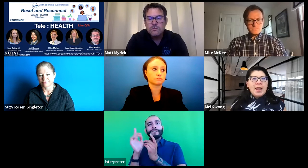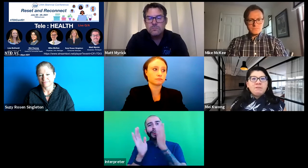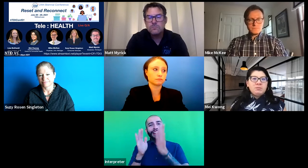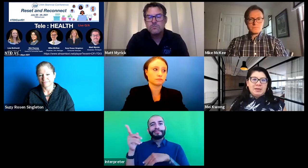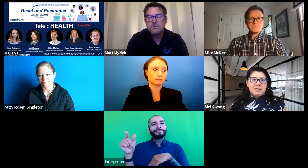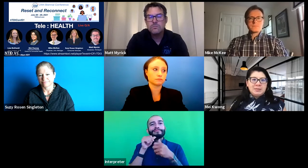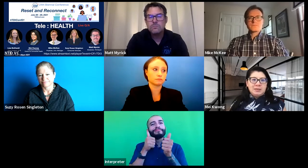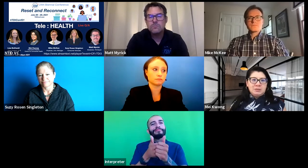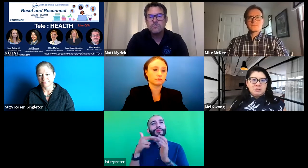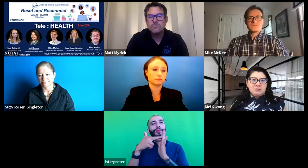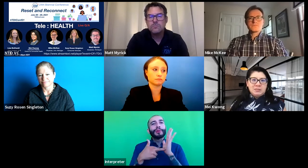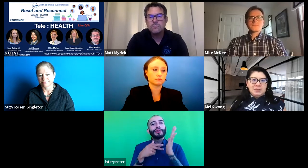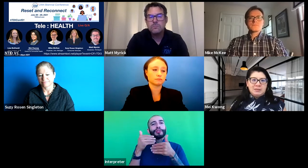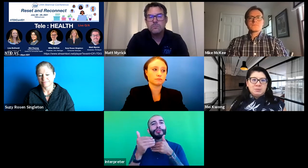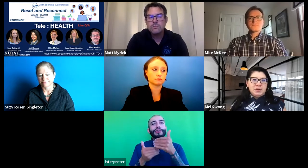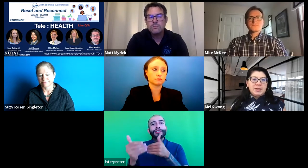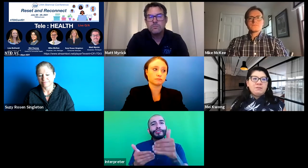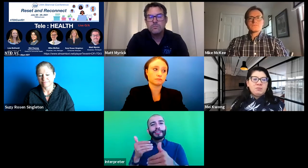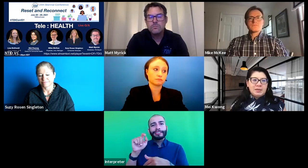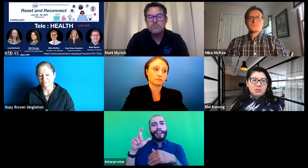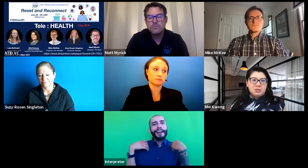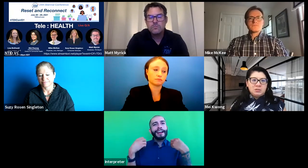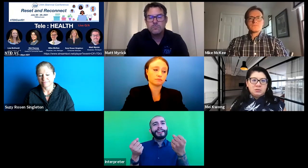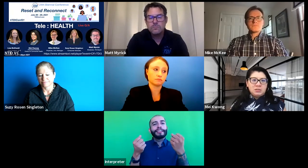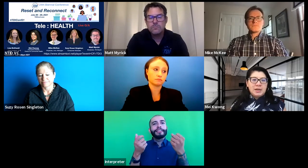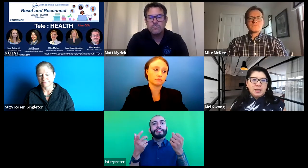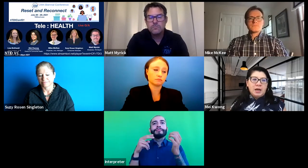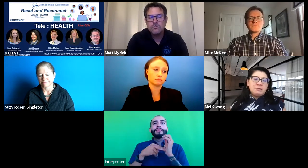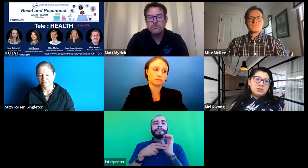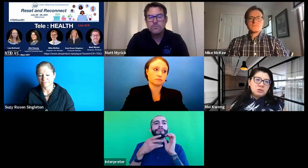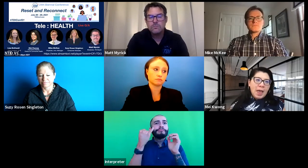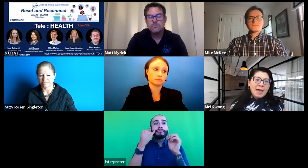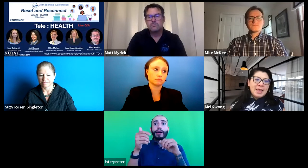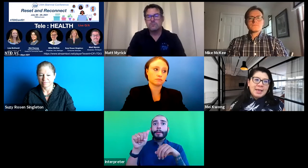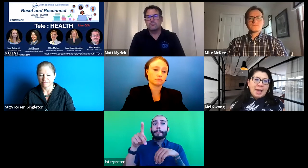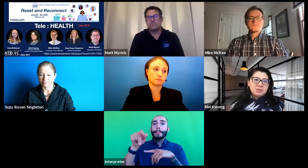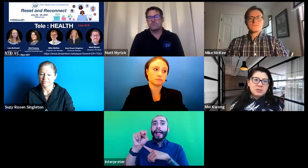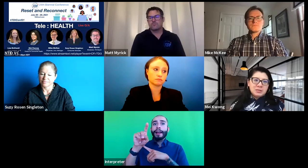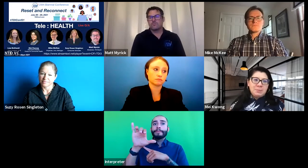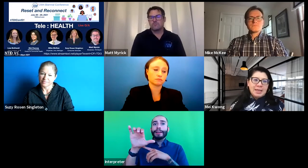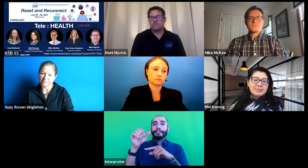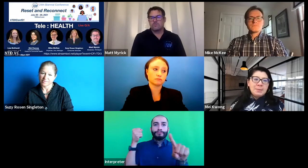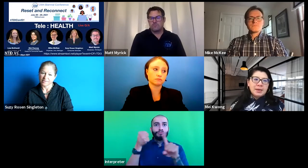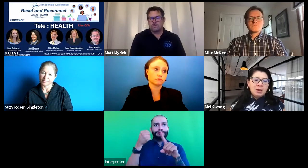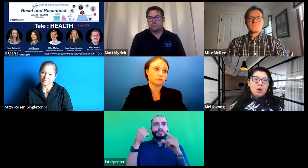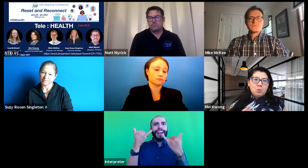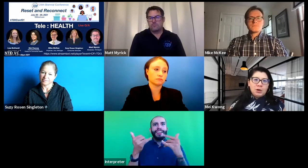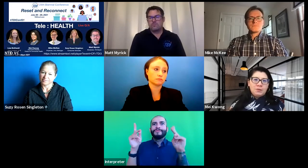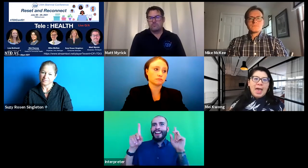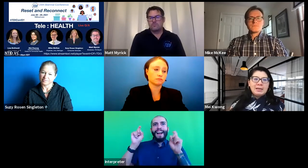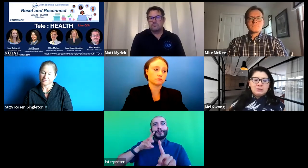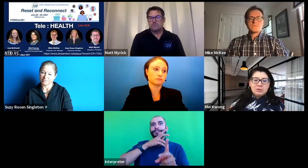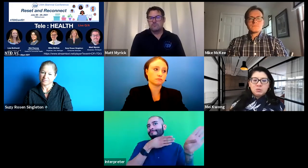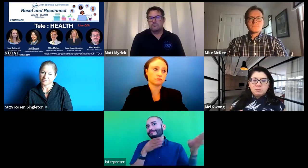hits. Everybody needs healthcare services at this point, and everybody is turning towards telehealth. So you had that gap during the pandemic